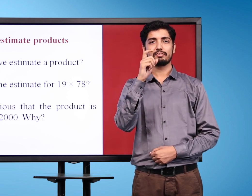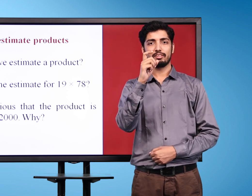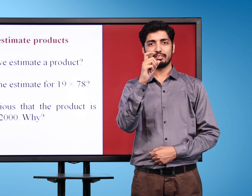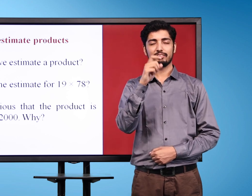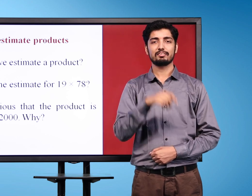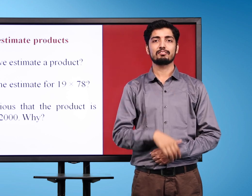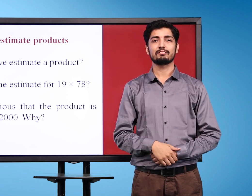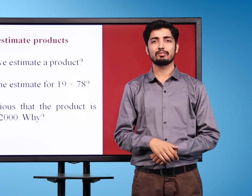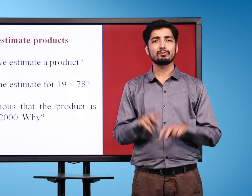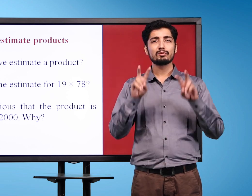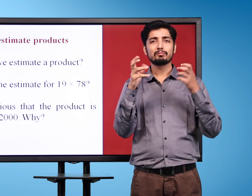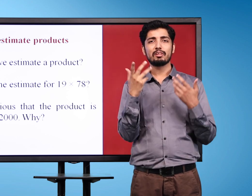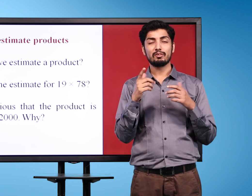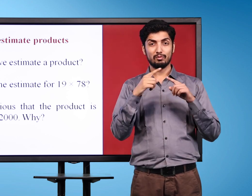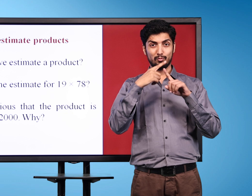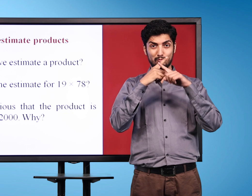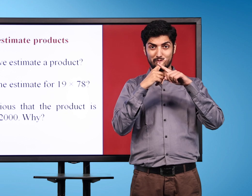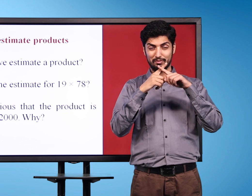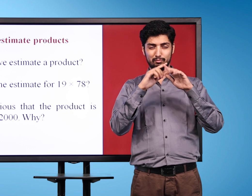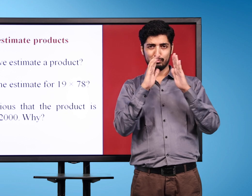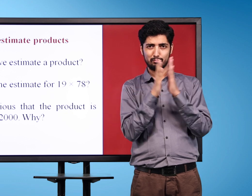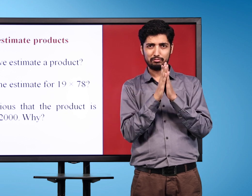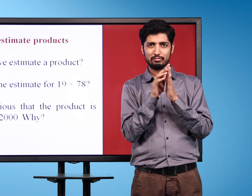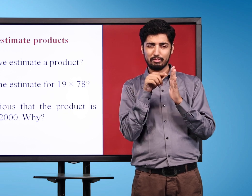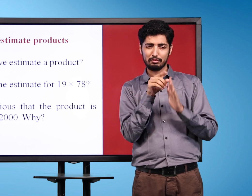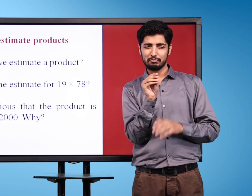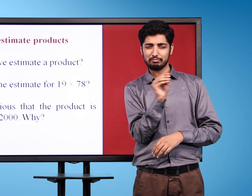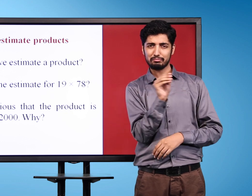1.3.7. To estimate products.